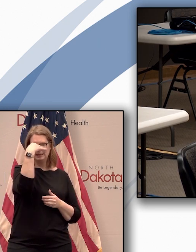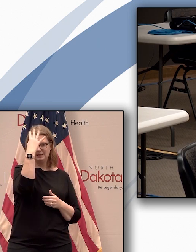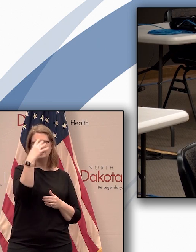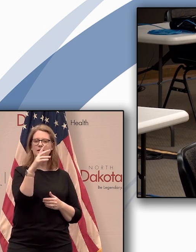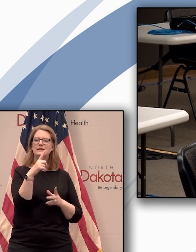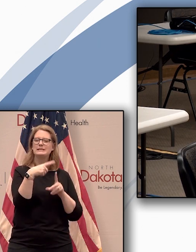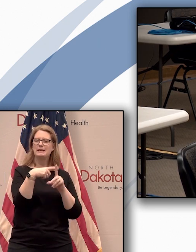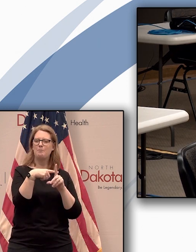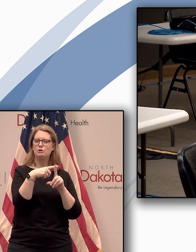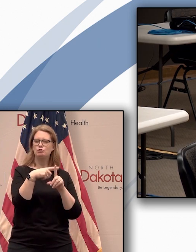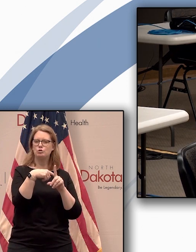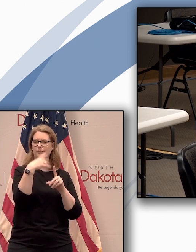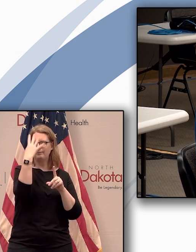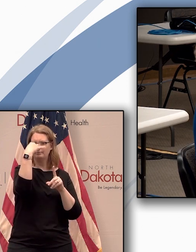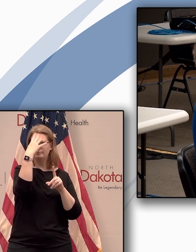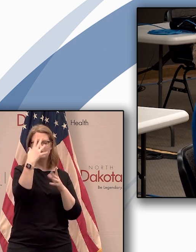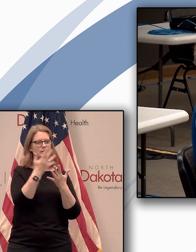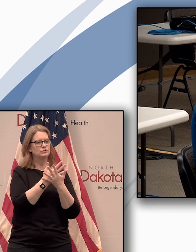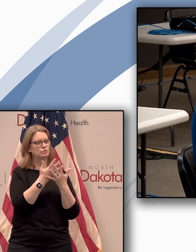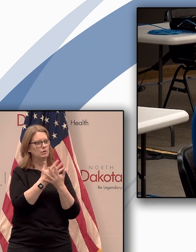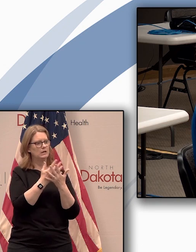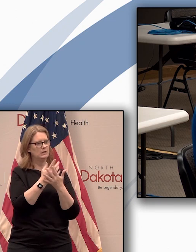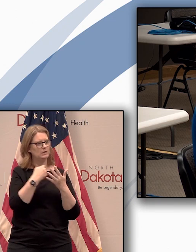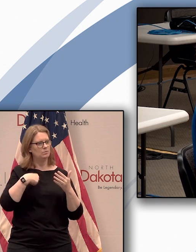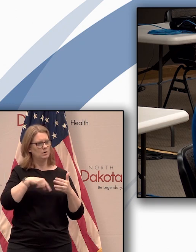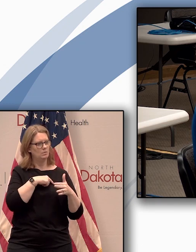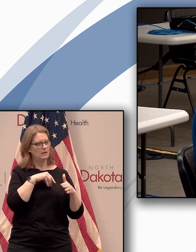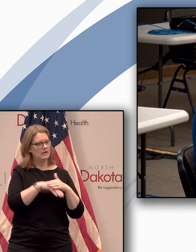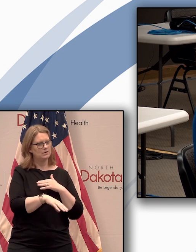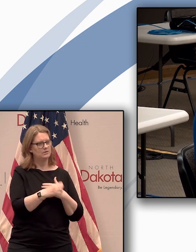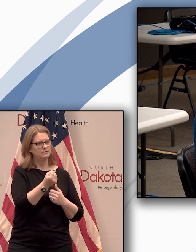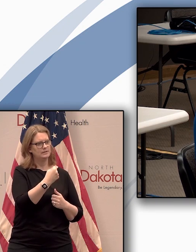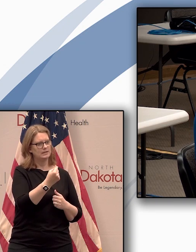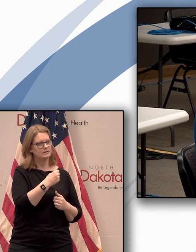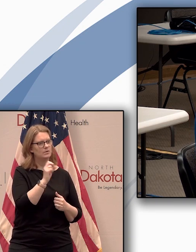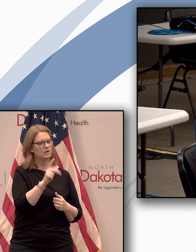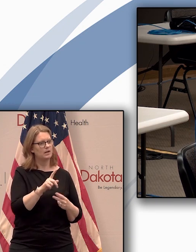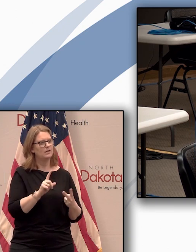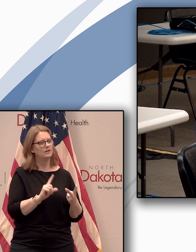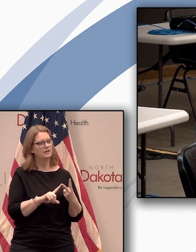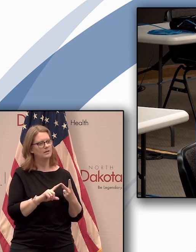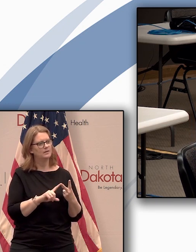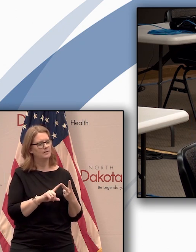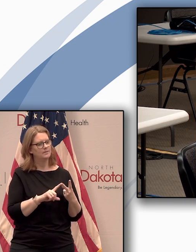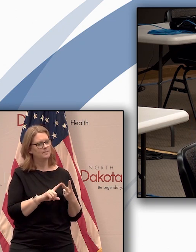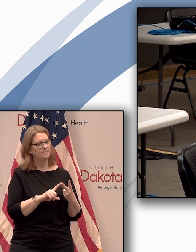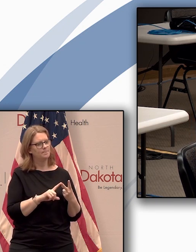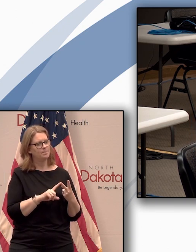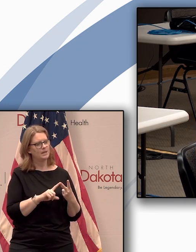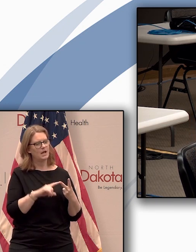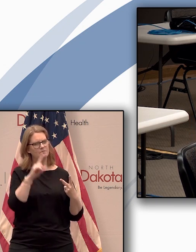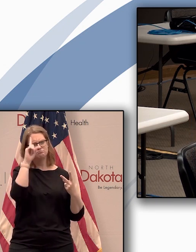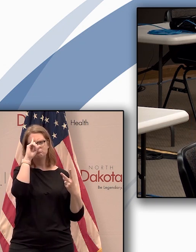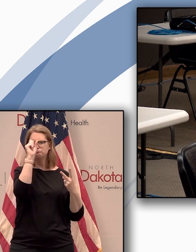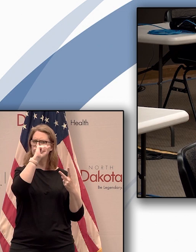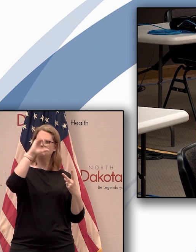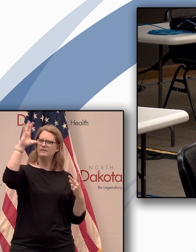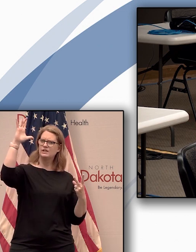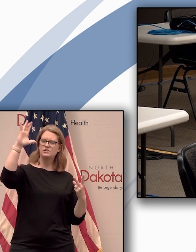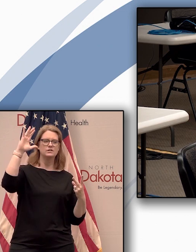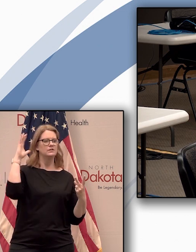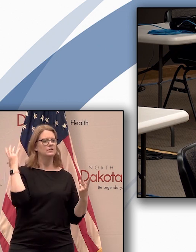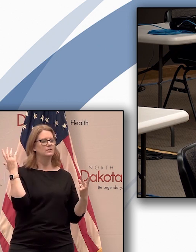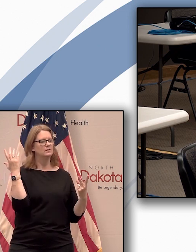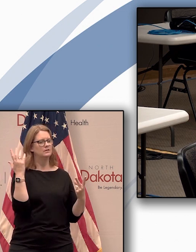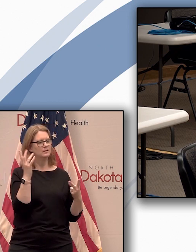and screening question process that we go through when we enter the Capitol? Yes. And then I'm just envisioning, 8